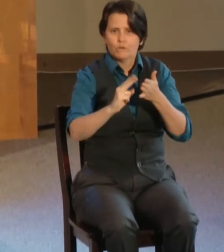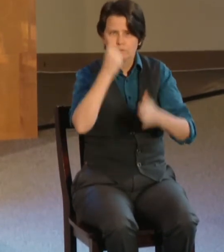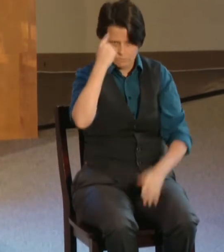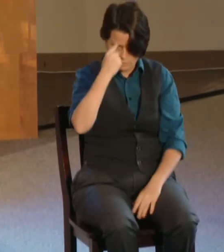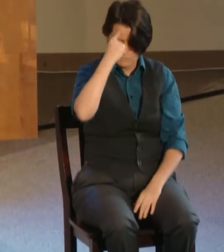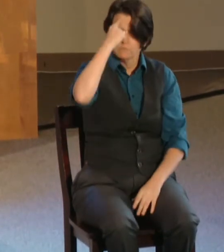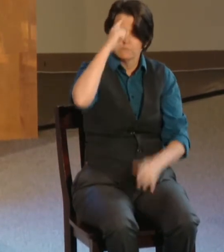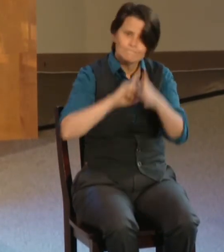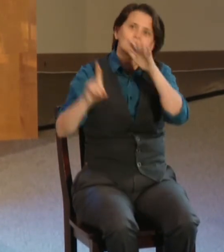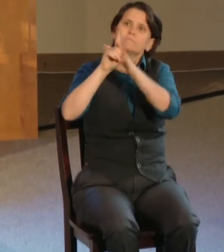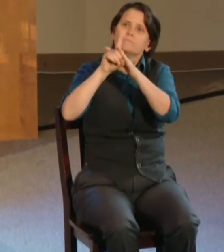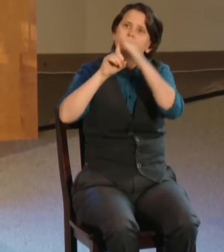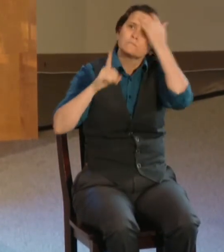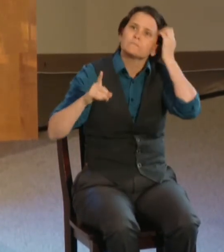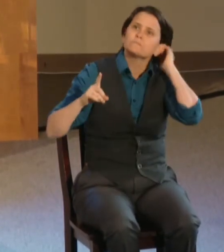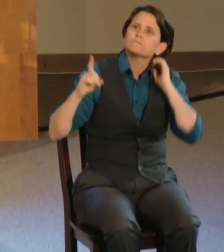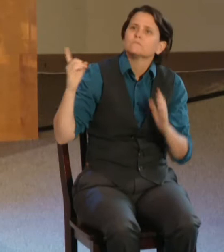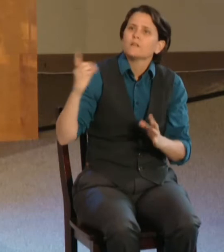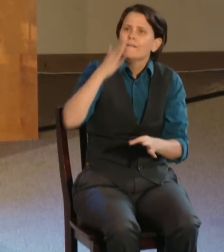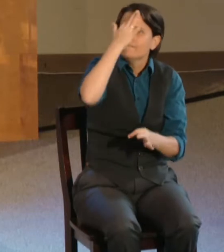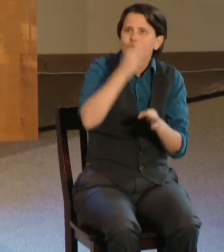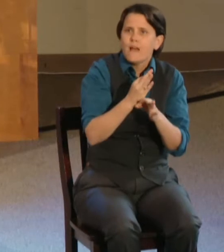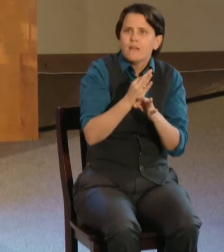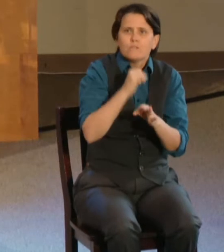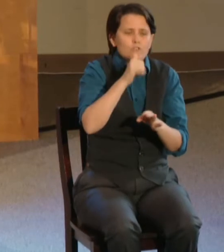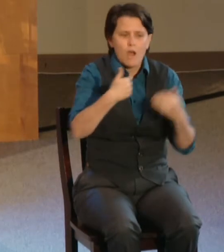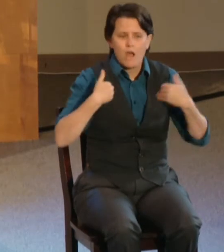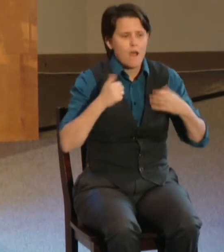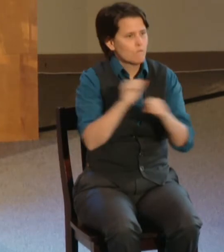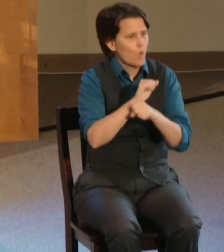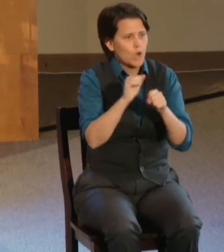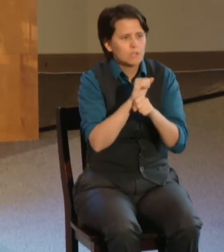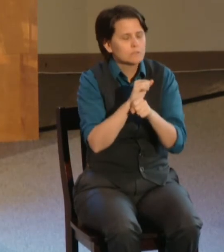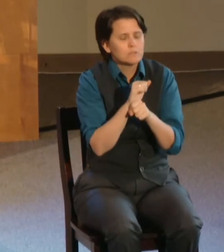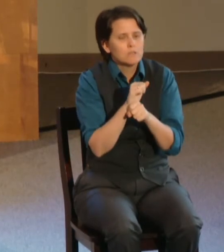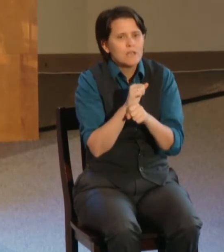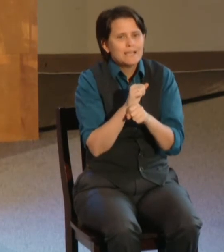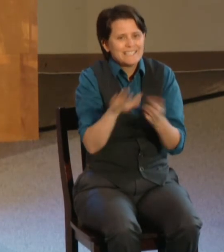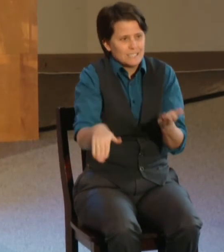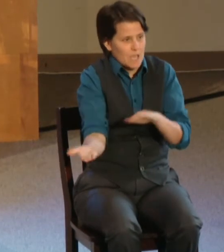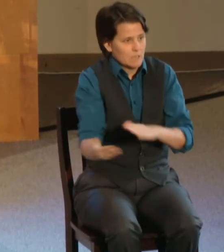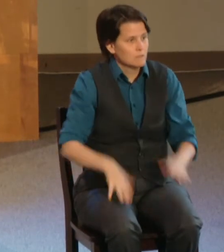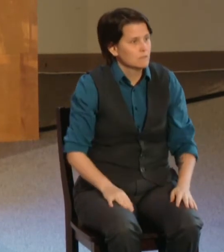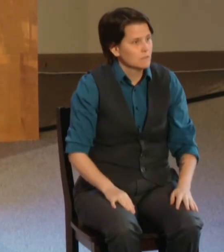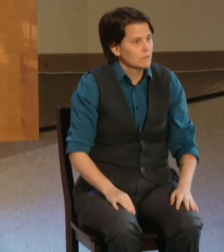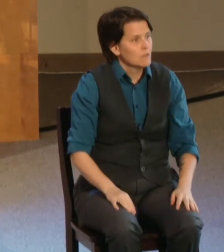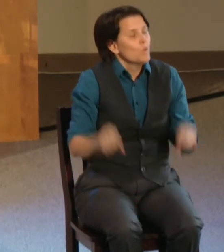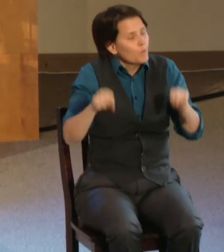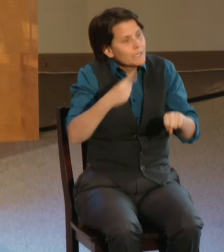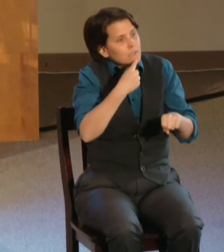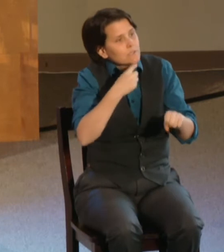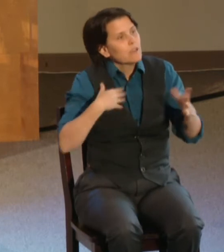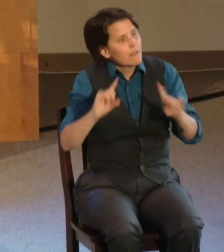You know, and it was that one that says, faith without works is dead. Faith without works is dead. We could say affirmative prayer without works is